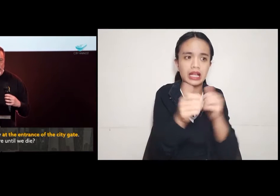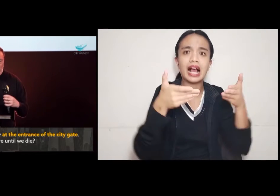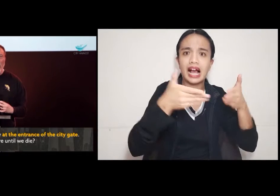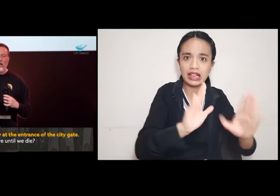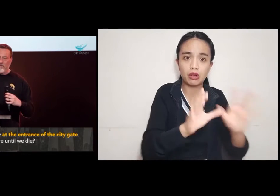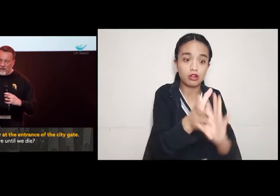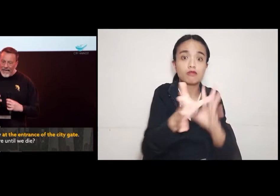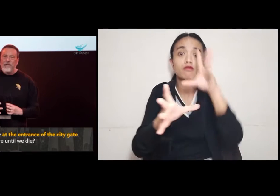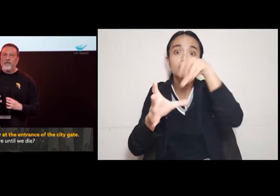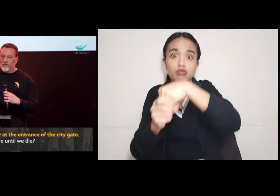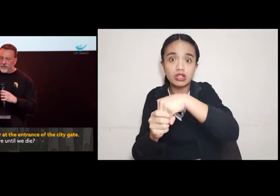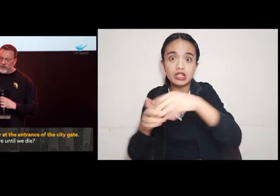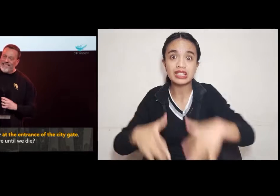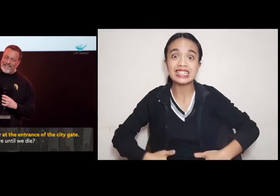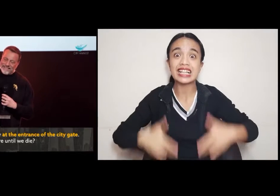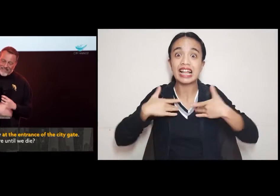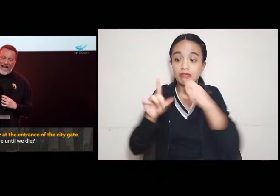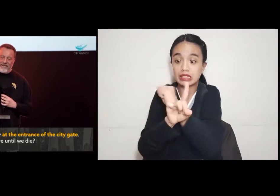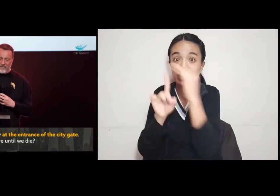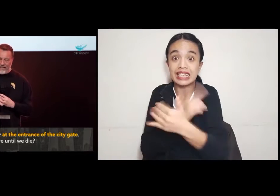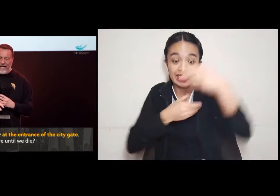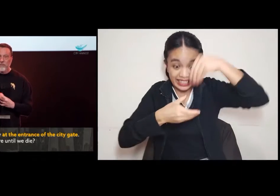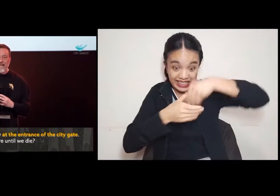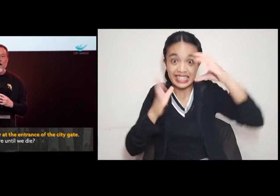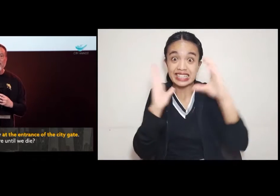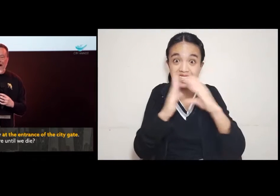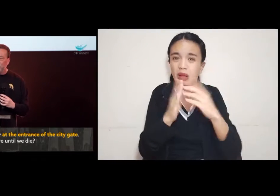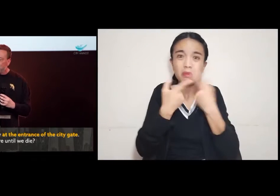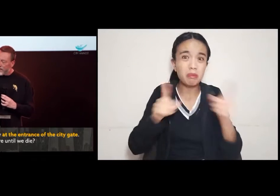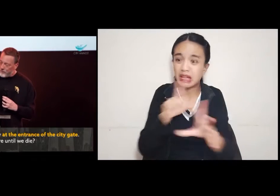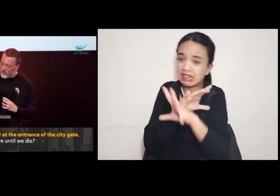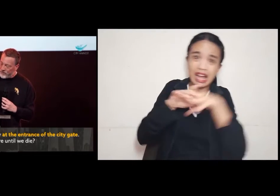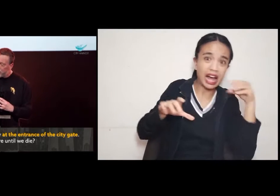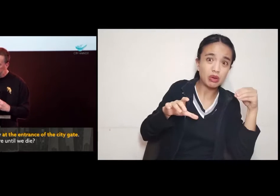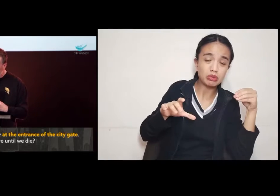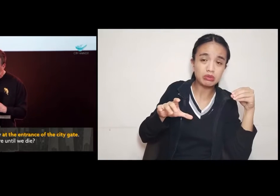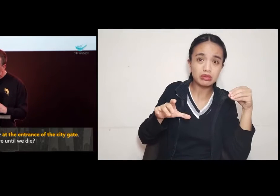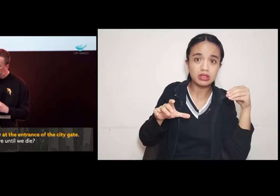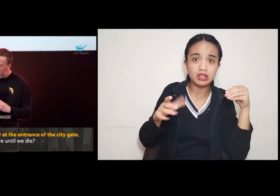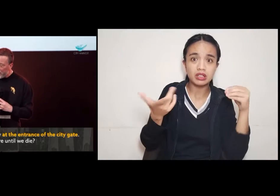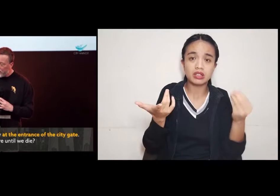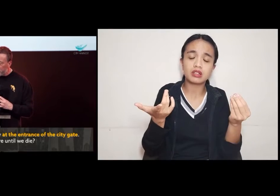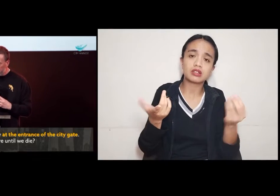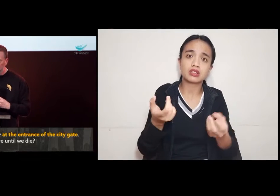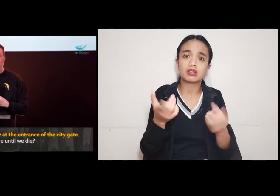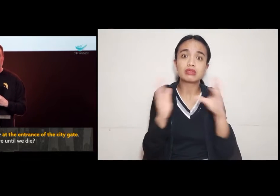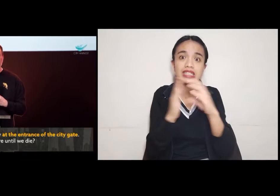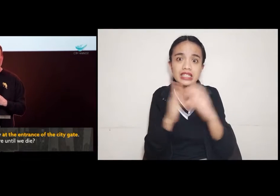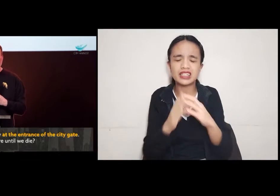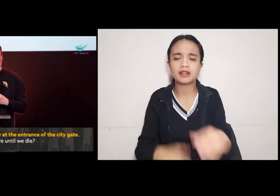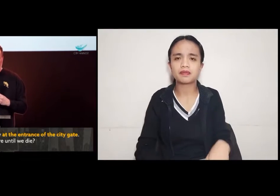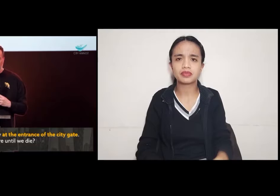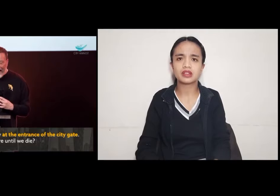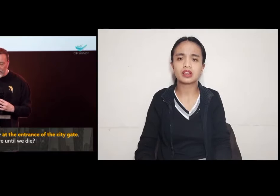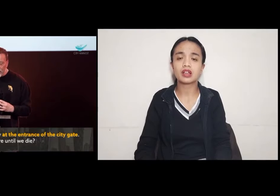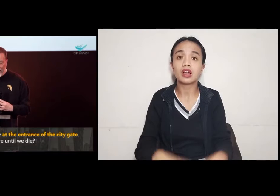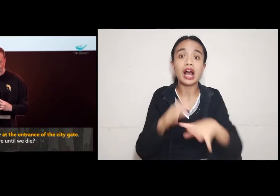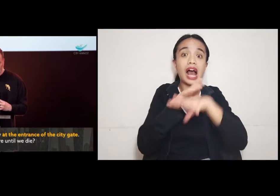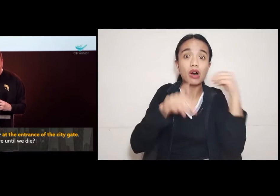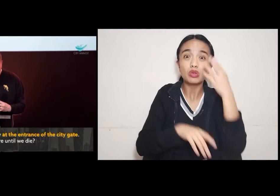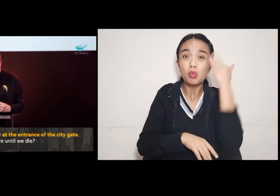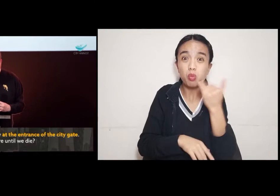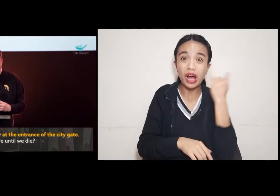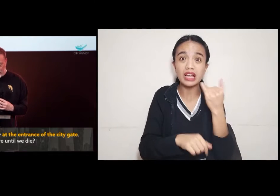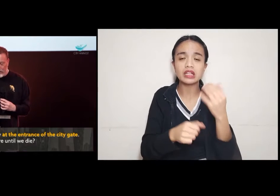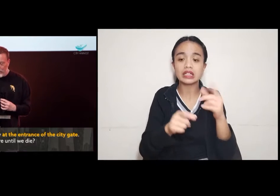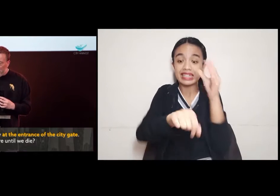permitted to be a part of the life of the society inside the city gates, but now they're outside of the protection of the city. And they're outside